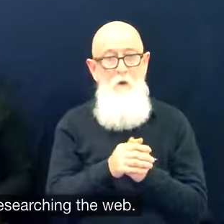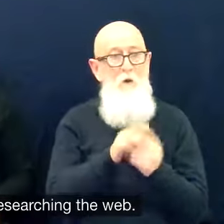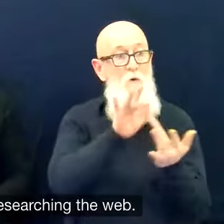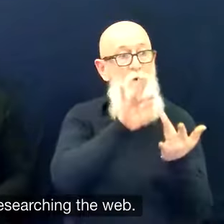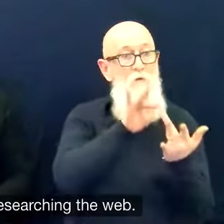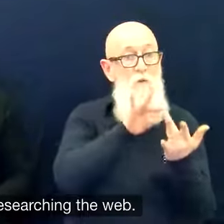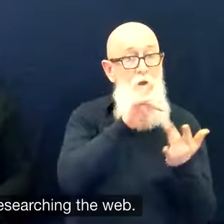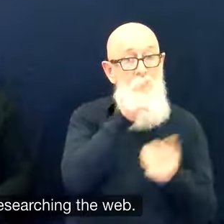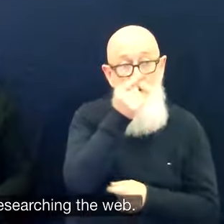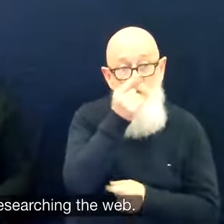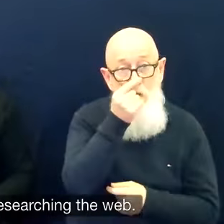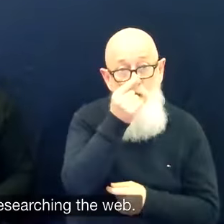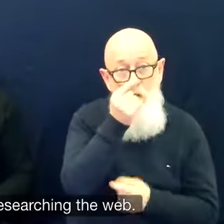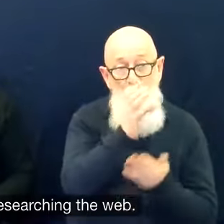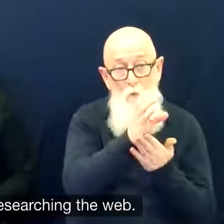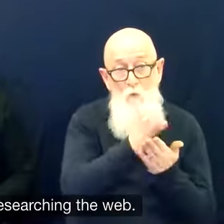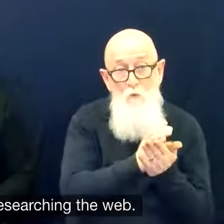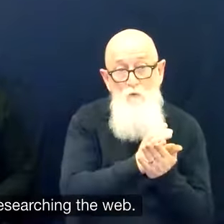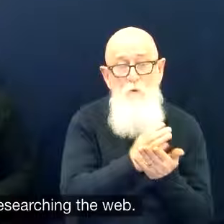submit transcript,